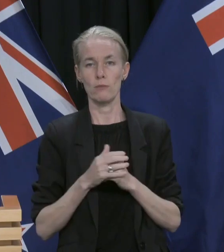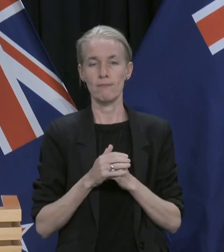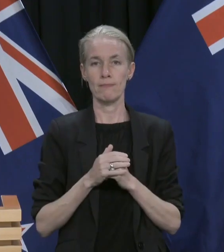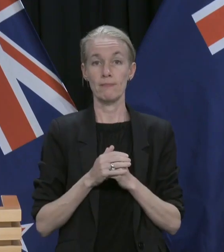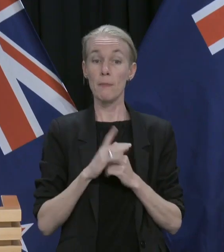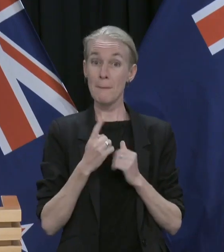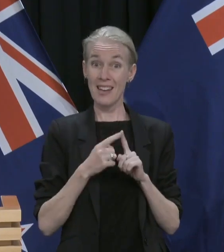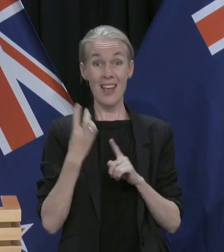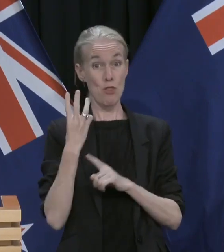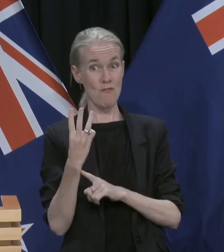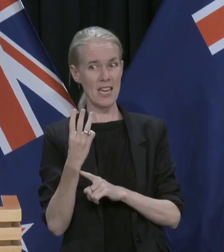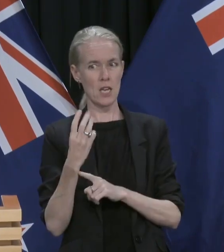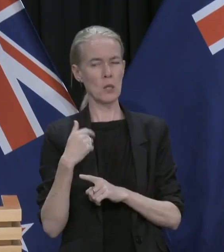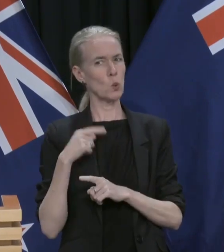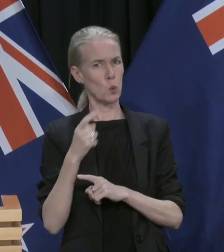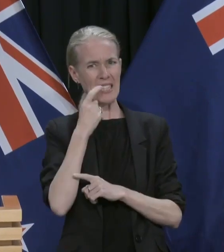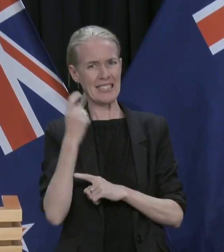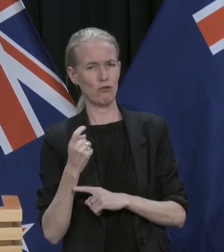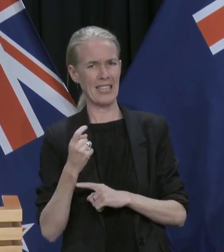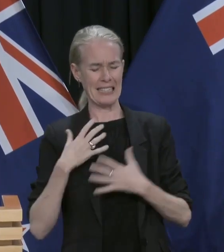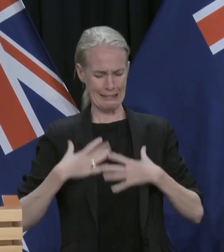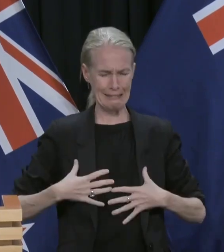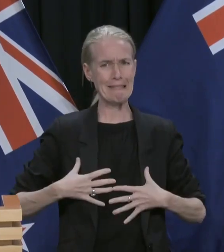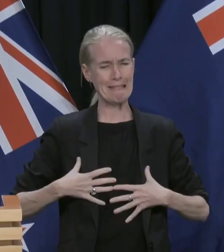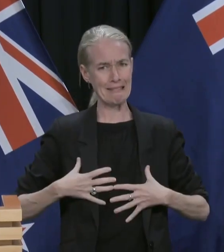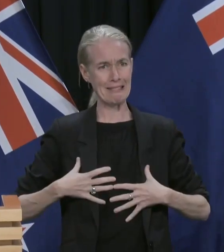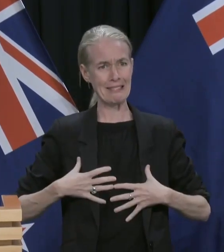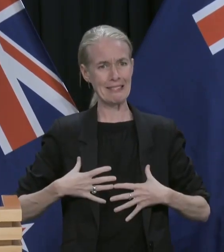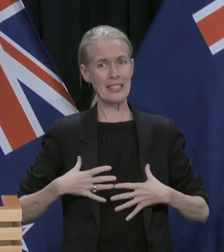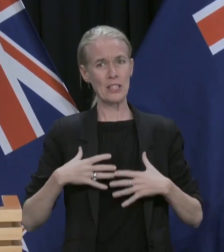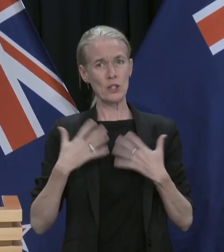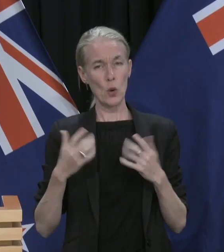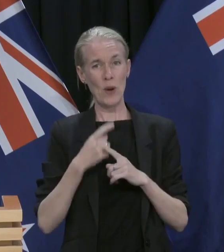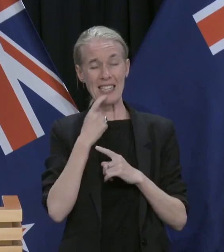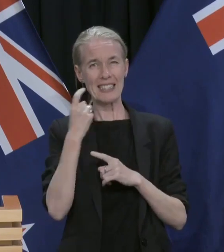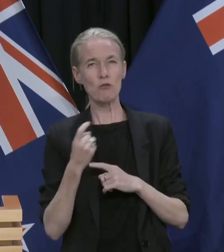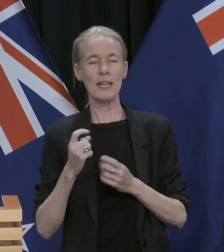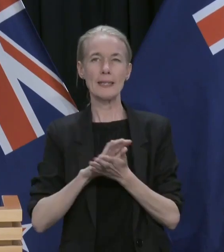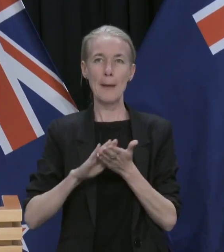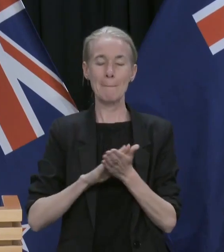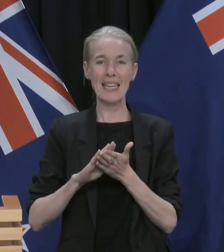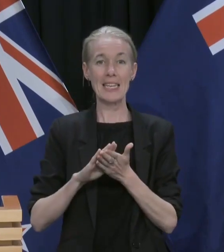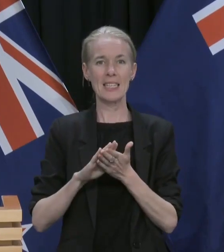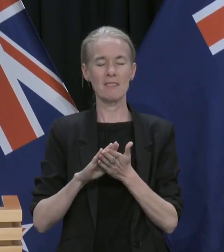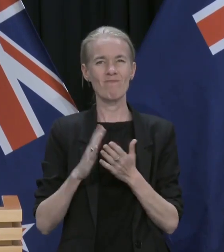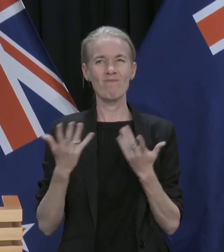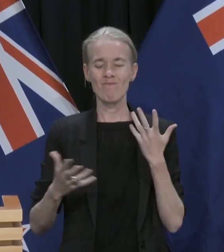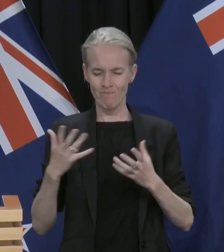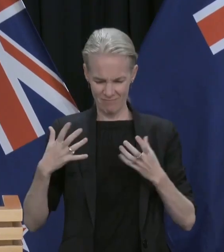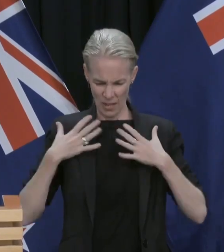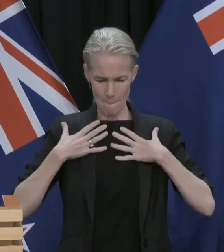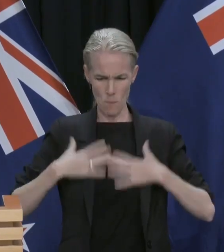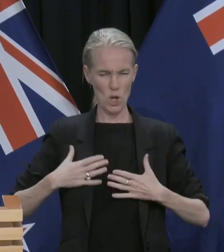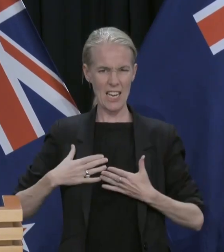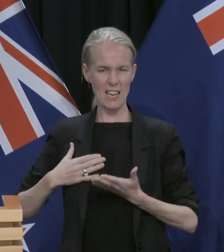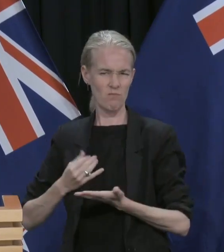Of those, there were 3 that were considered serious. Now, it's quite a low bar for serious. All these involved an allergic reaction of some kind,